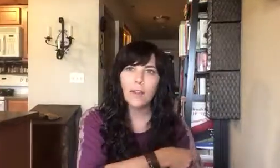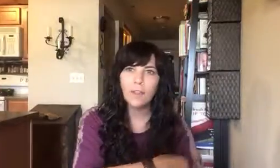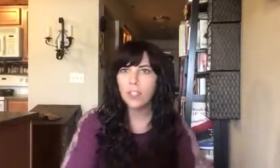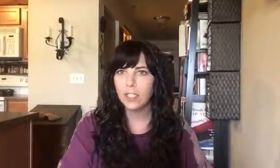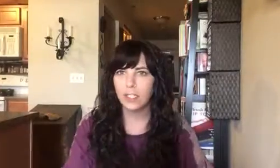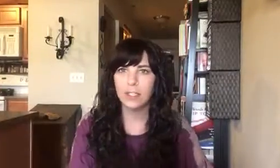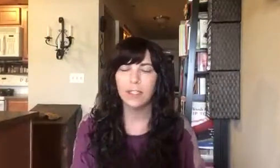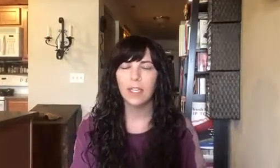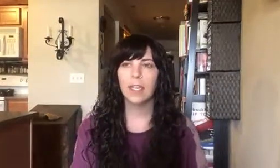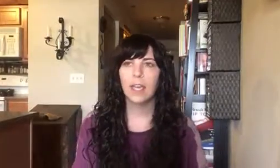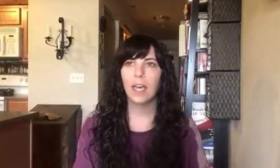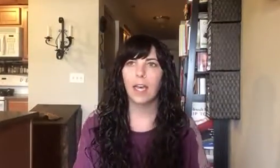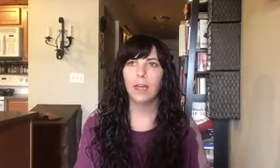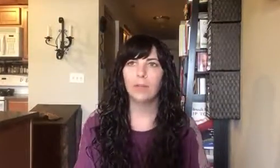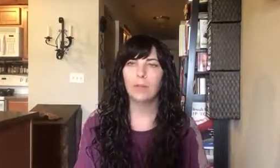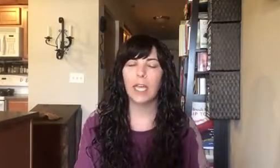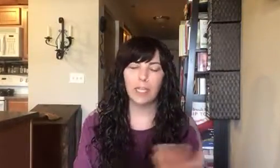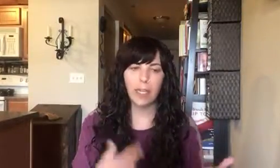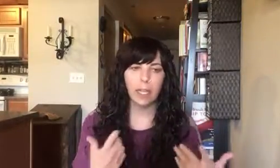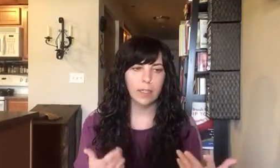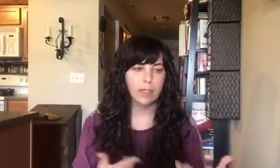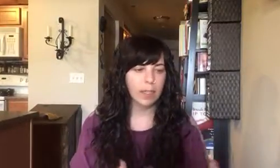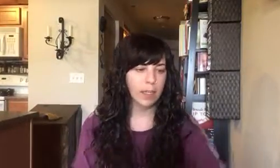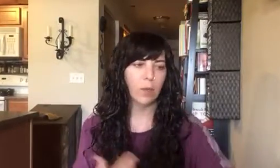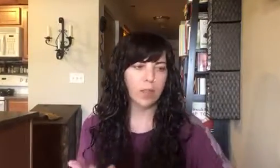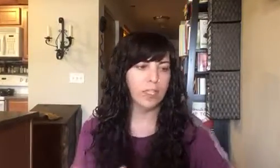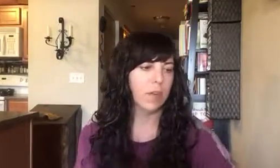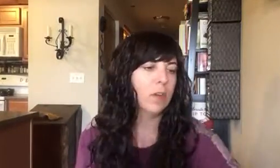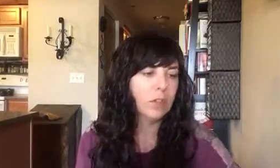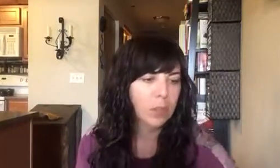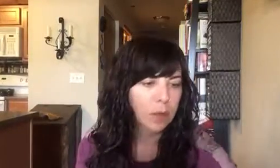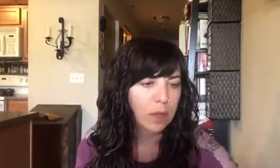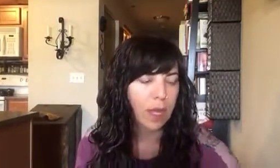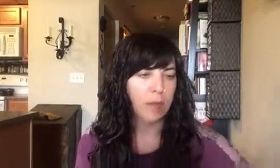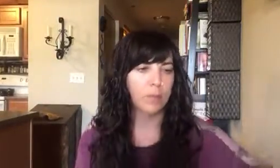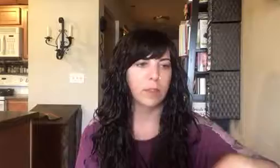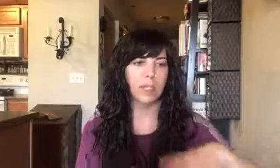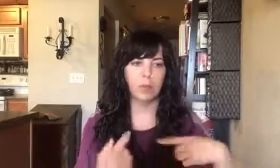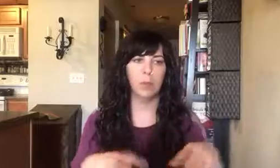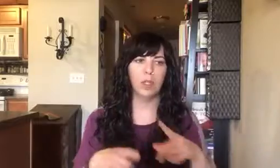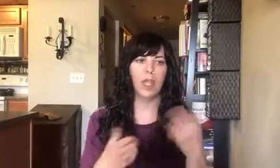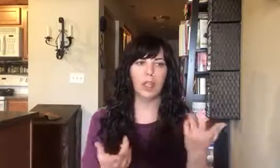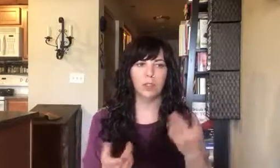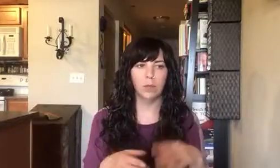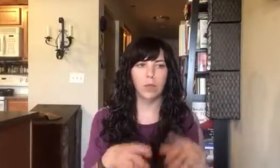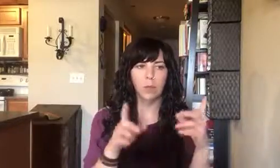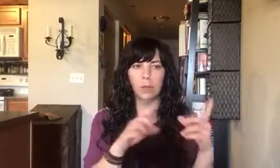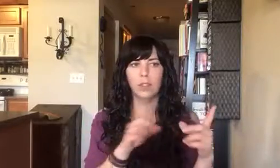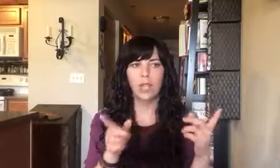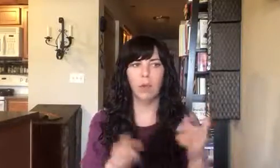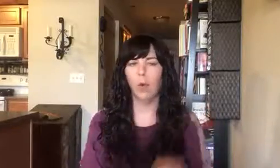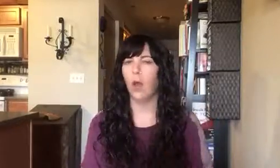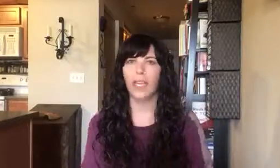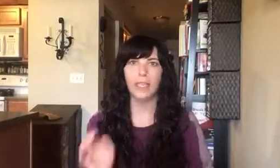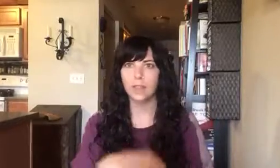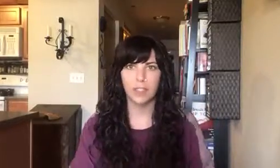love cheese. And within deaf culture, the deaf community actually, they'll say, well, I kiss fist